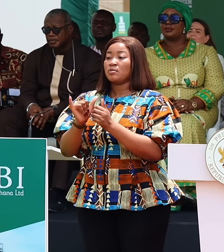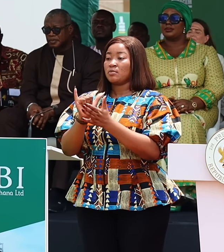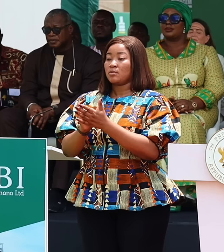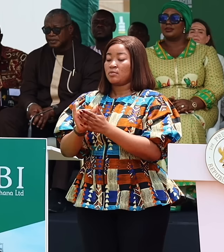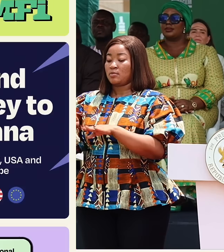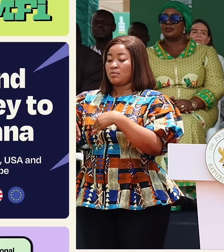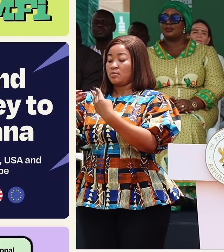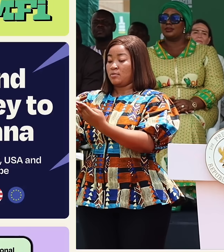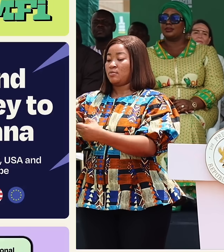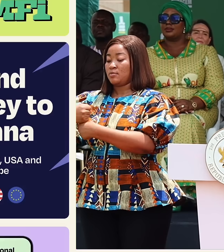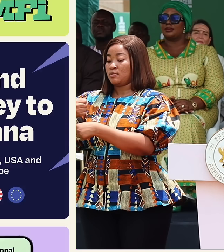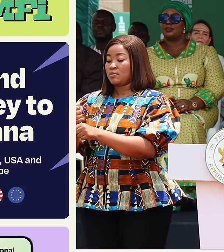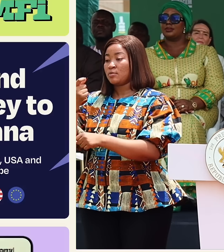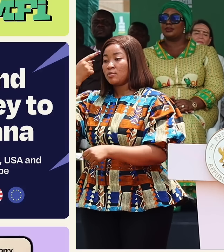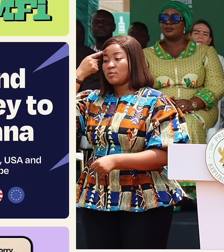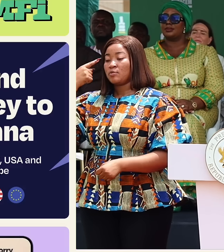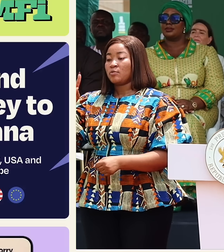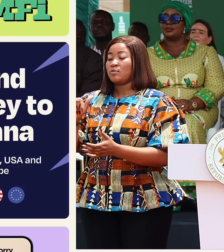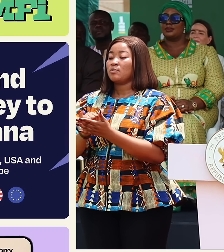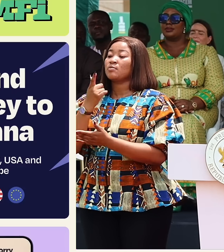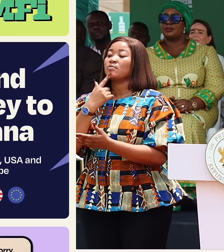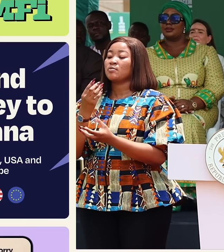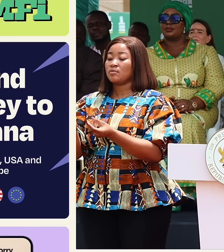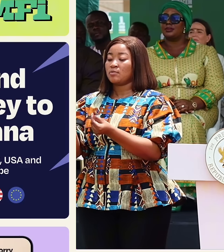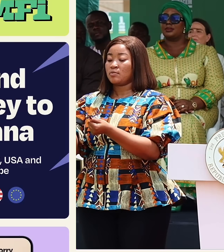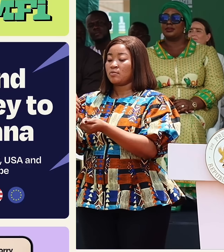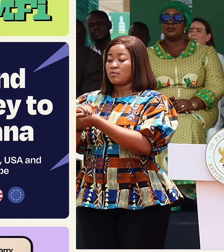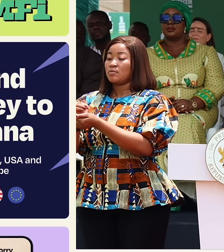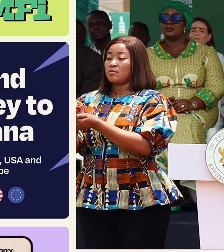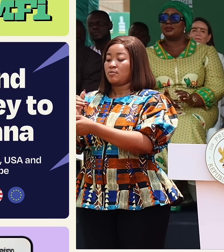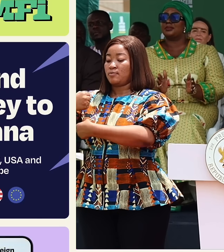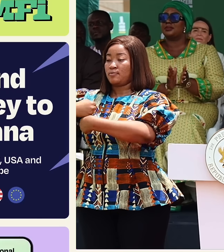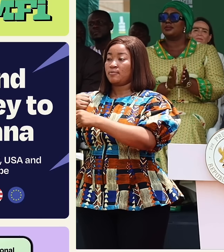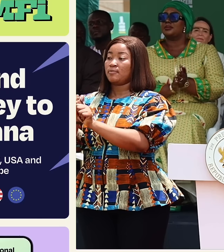raw material for the calcined clay production.